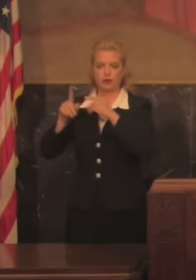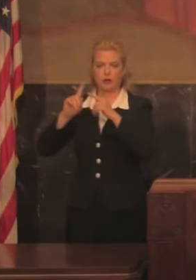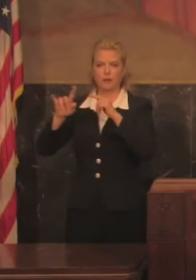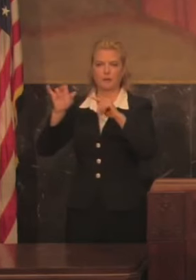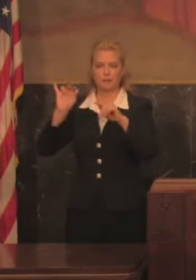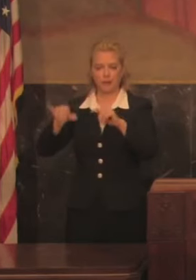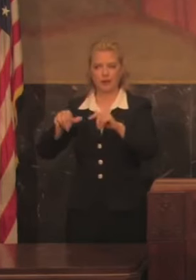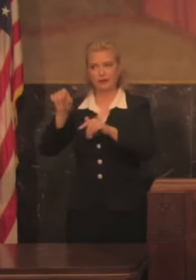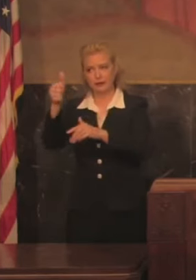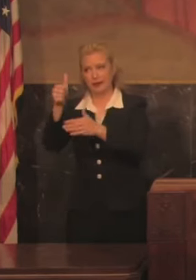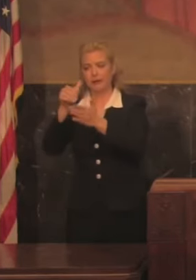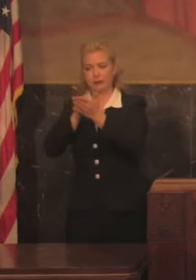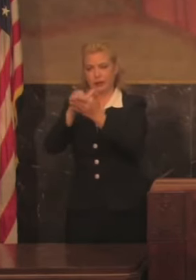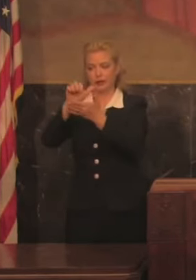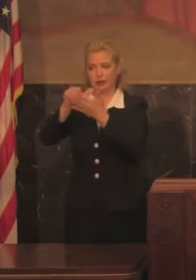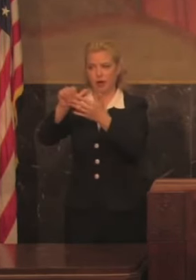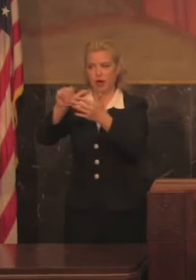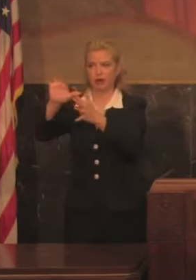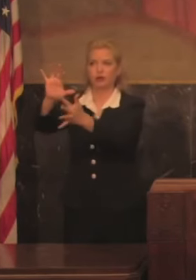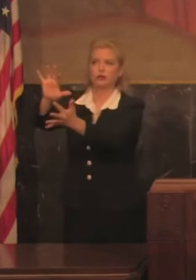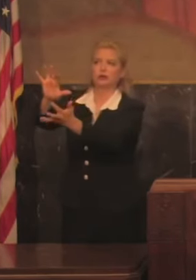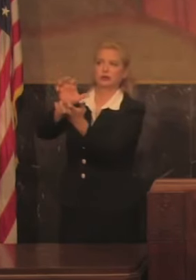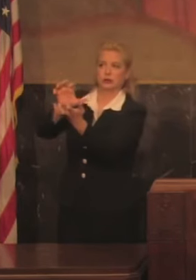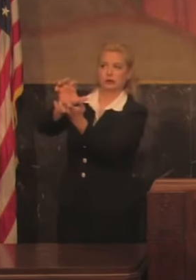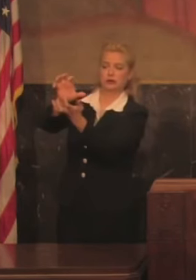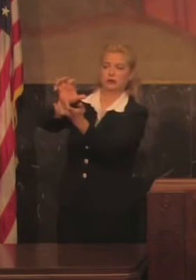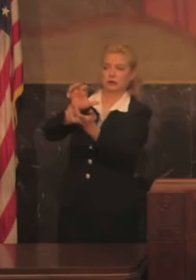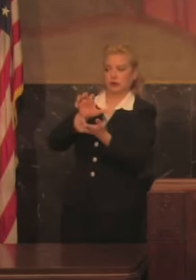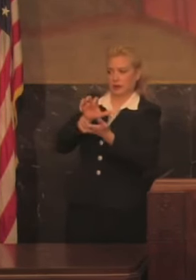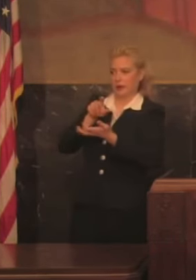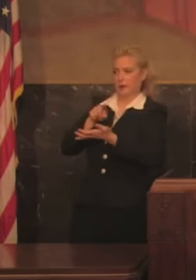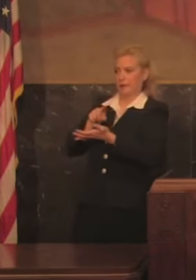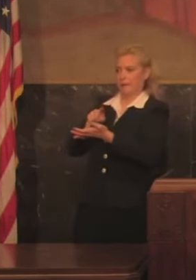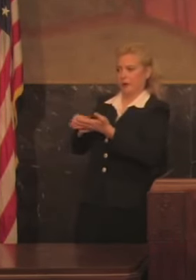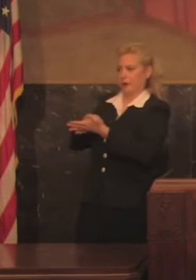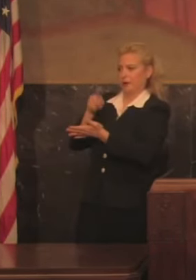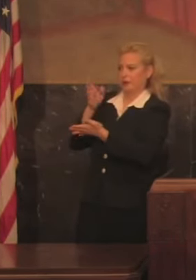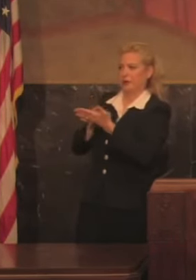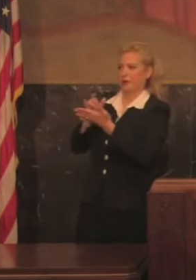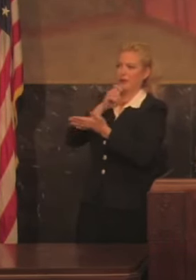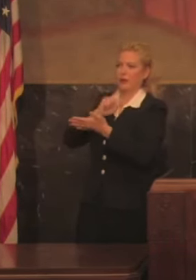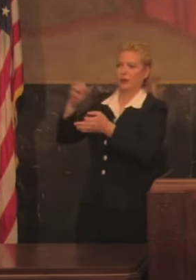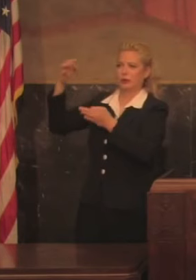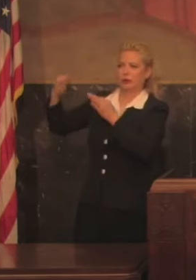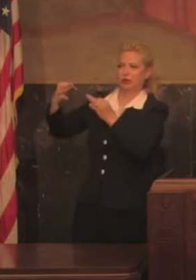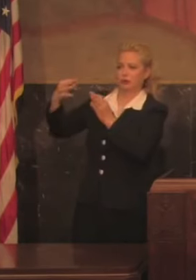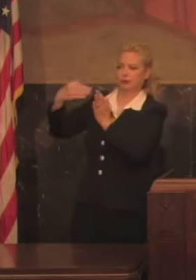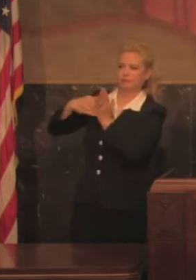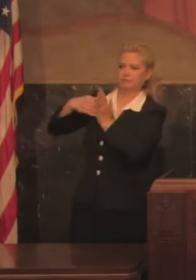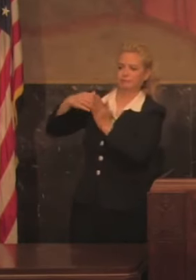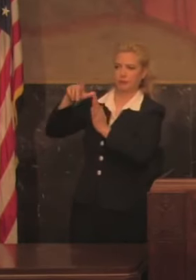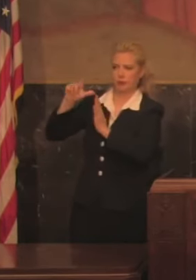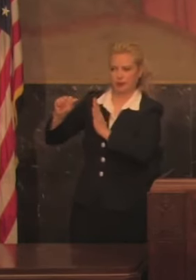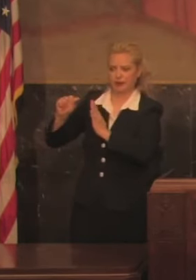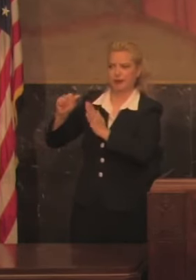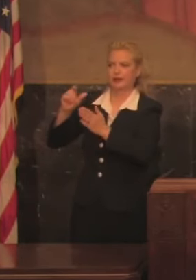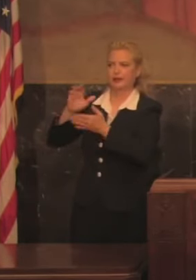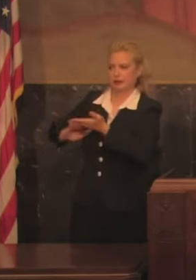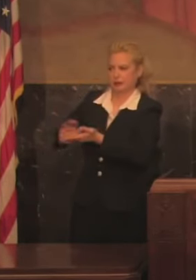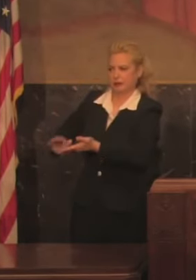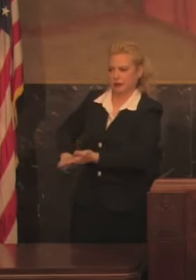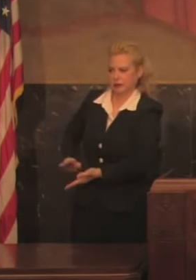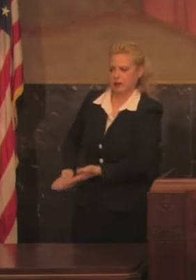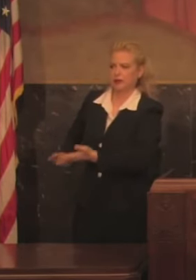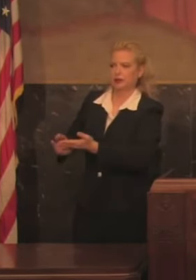of the current year's excess funds to retire some of those old judgments and prevent those judgments